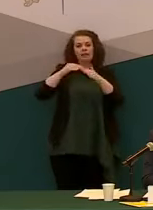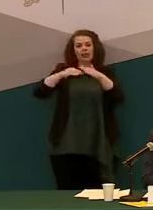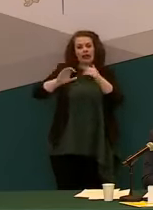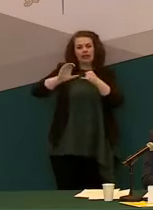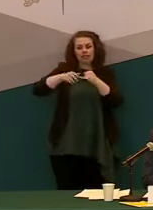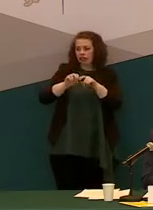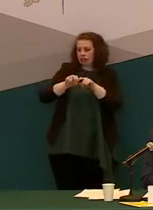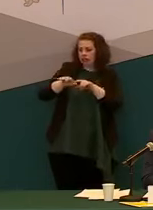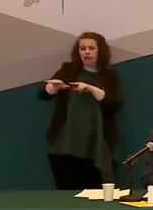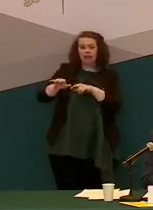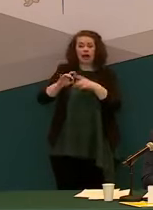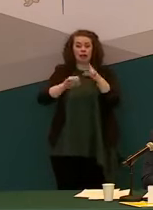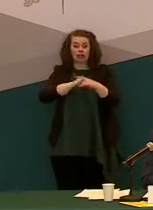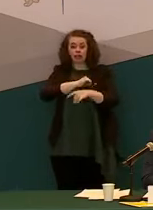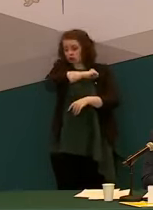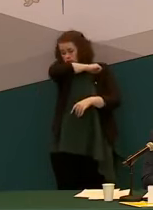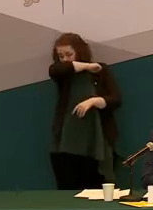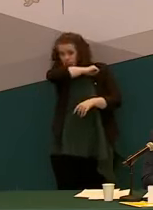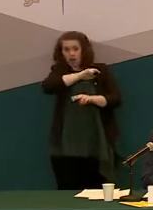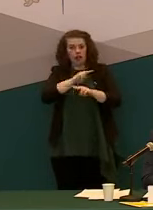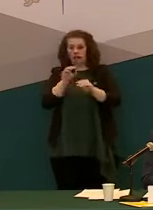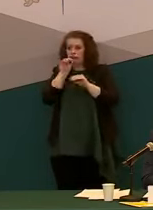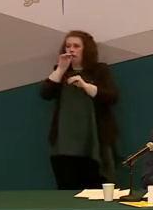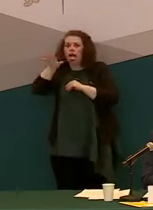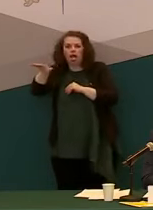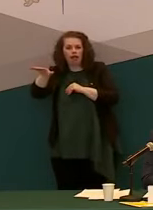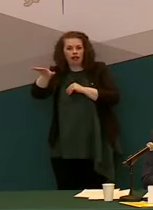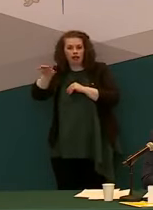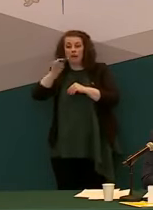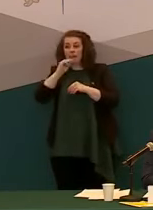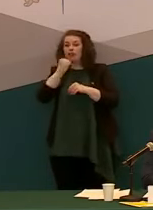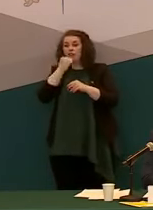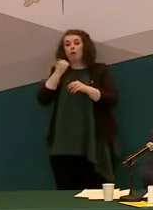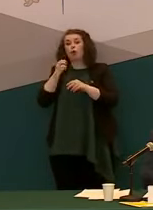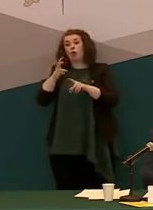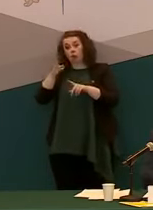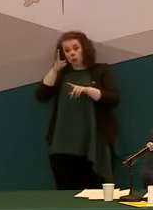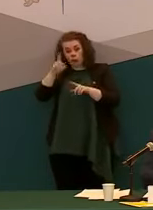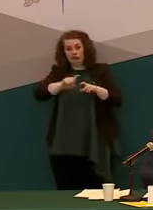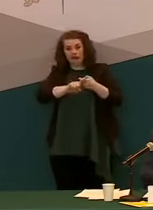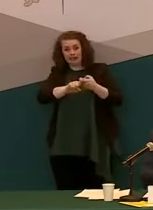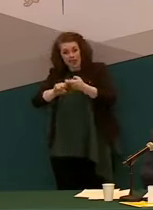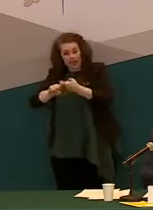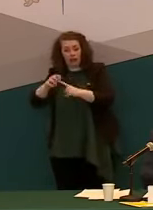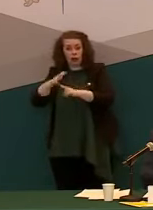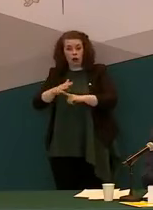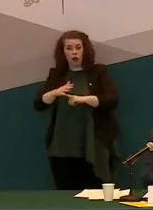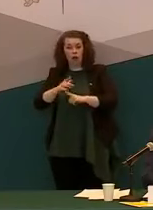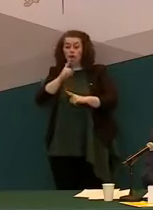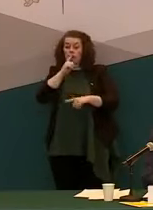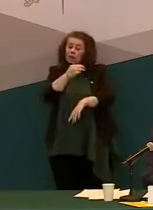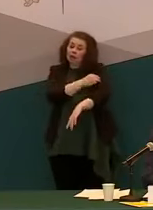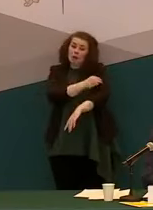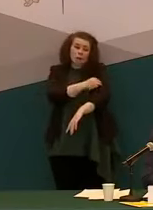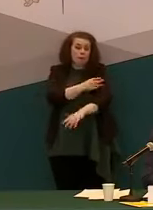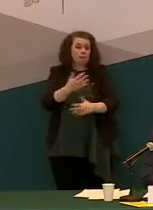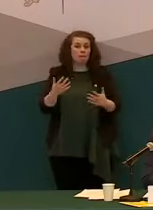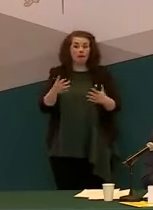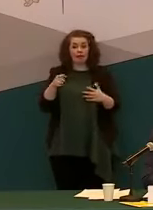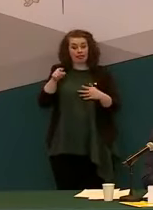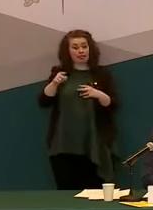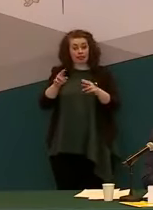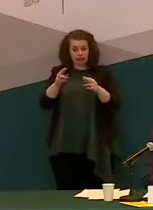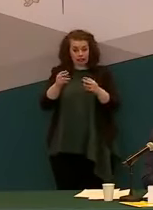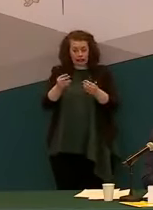particles from nose and mouth. So one of the difficulties with this virus is it's easy to